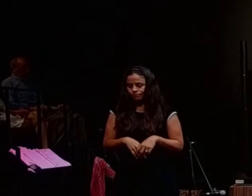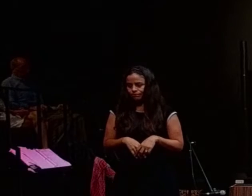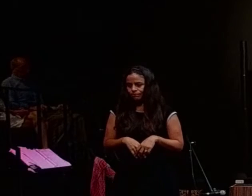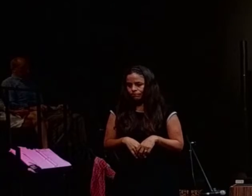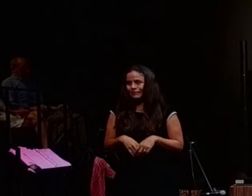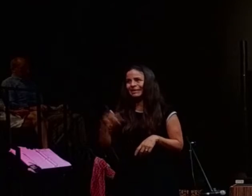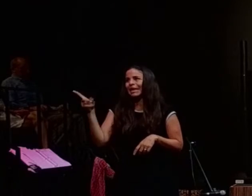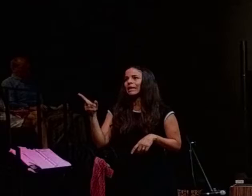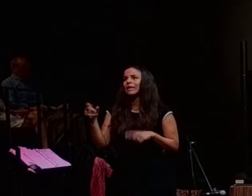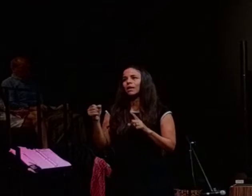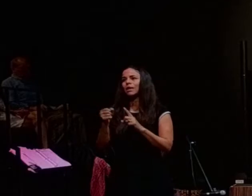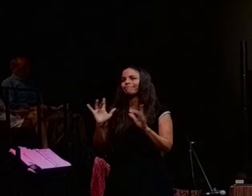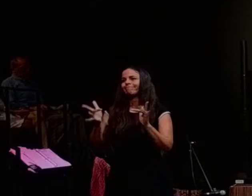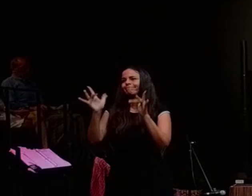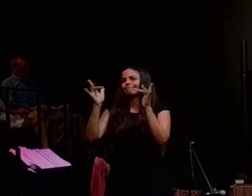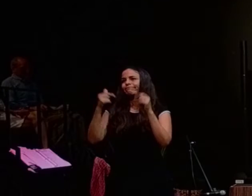essentially sexually assaulted me.